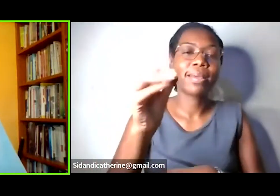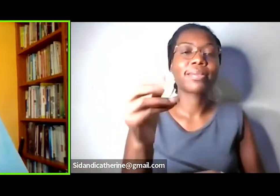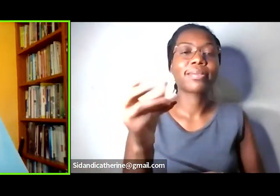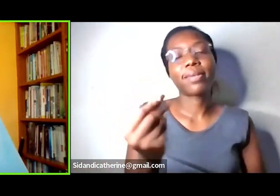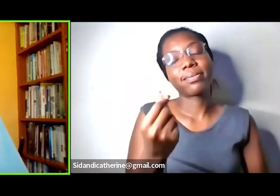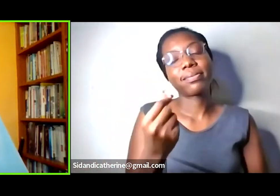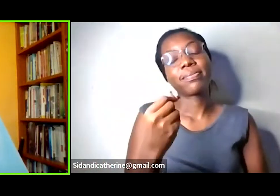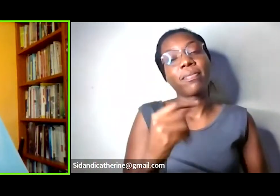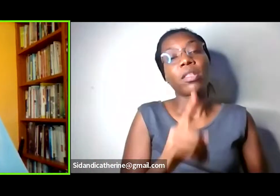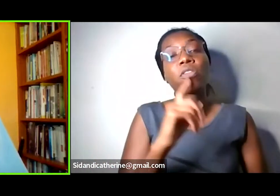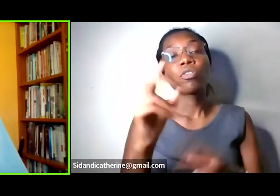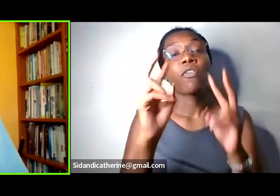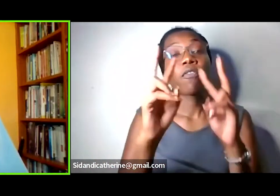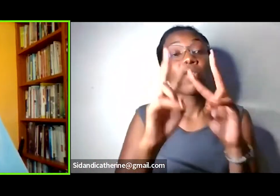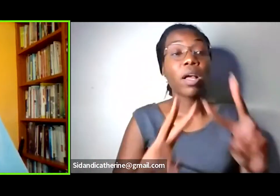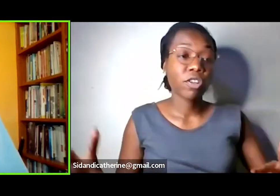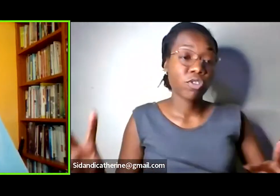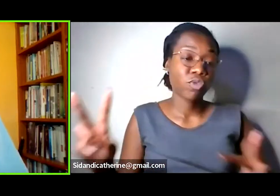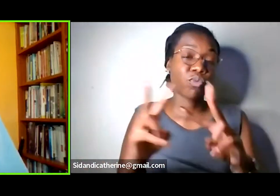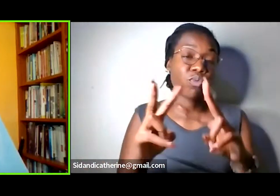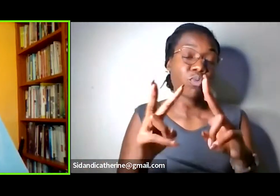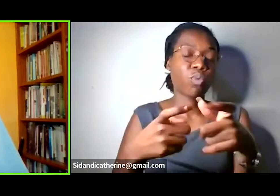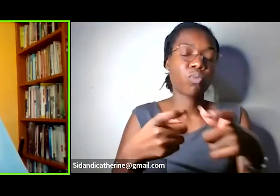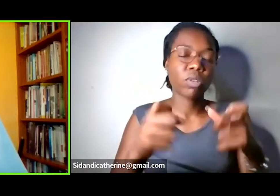see another one. Let